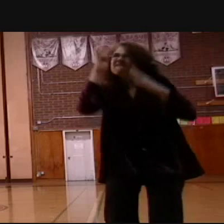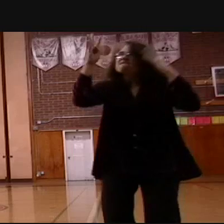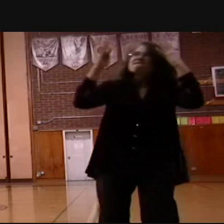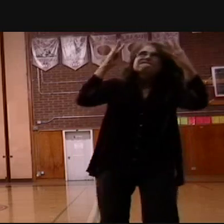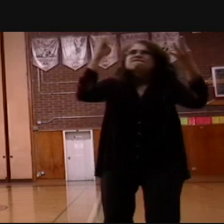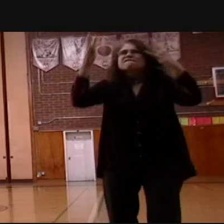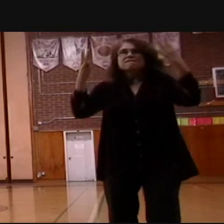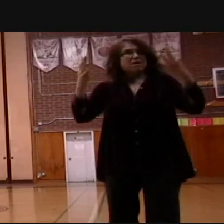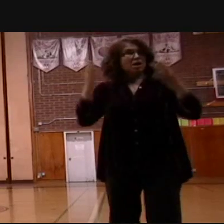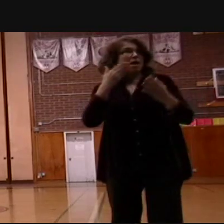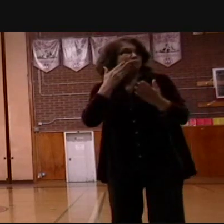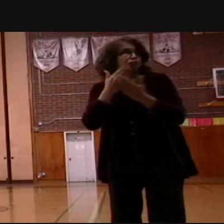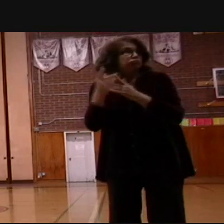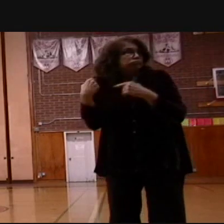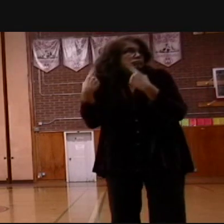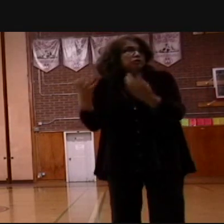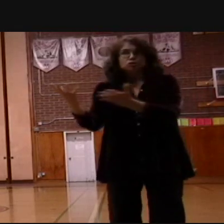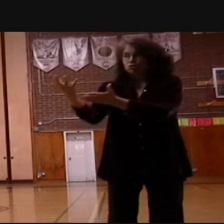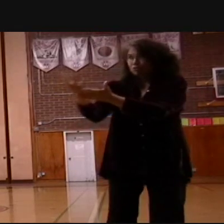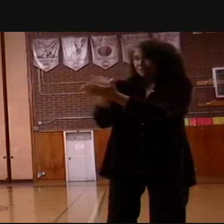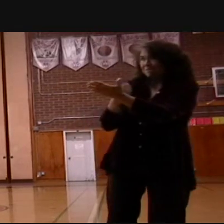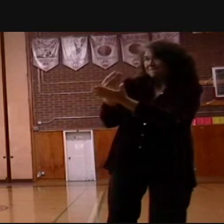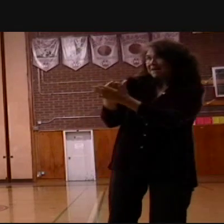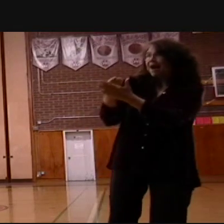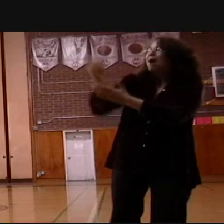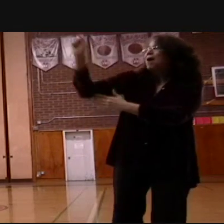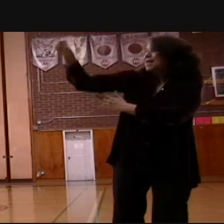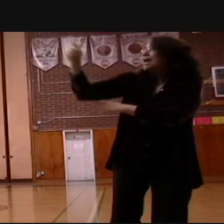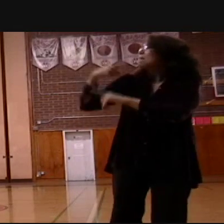I've been good at making money, but I've also been good at saving it too.